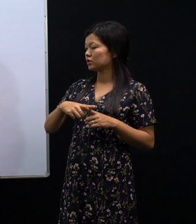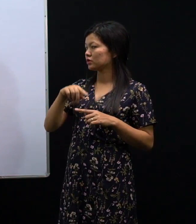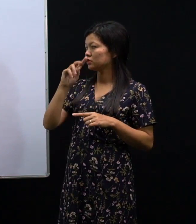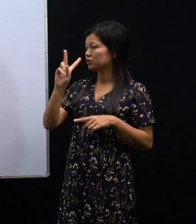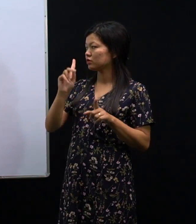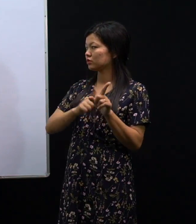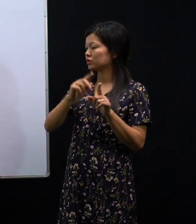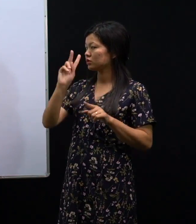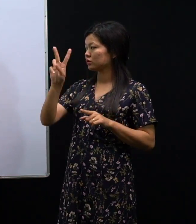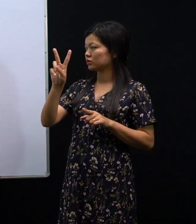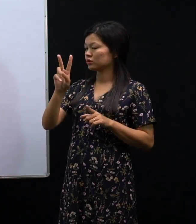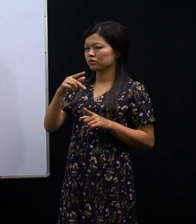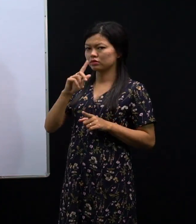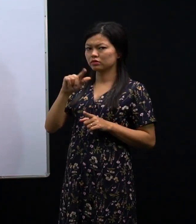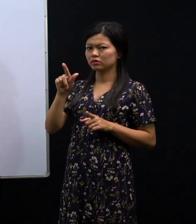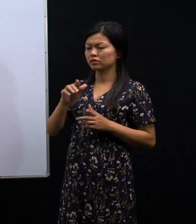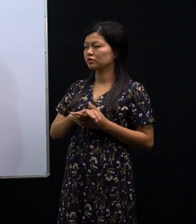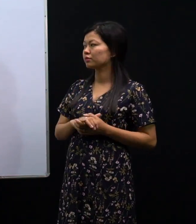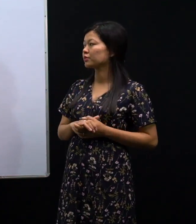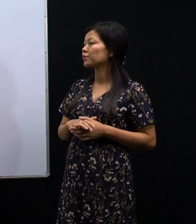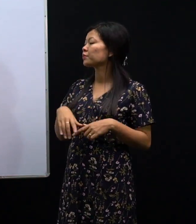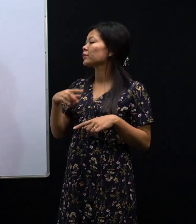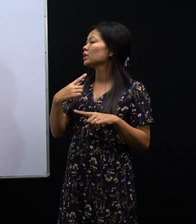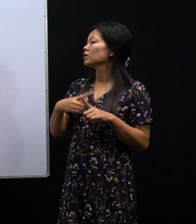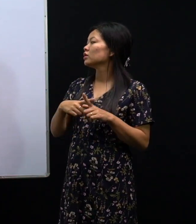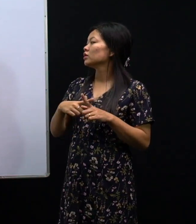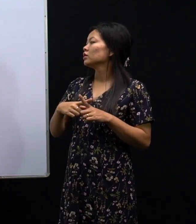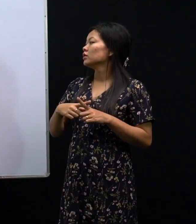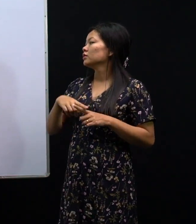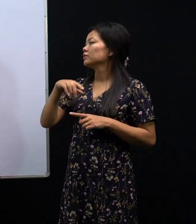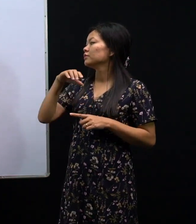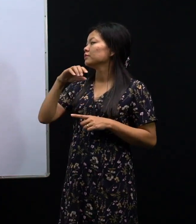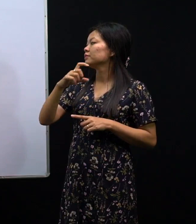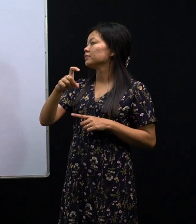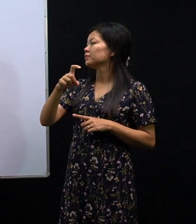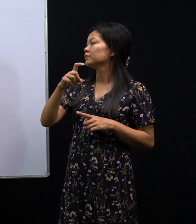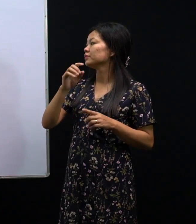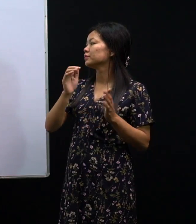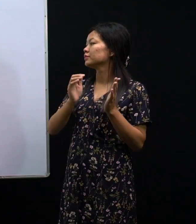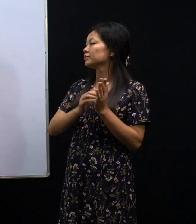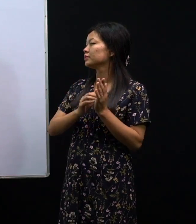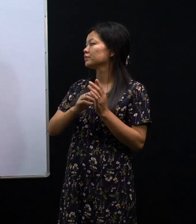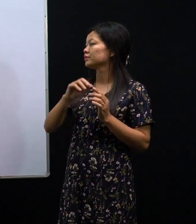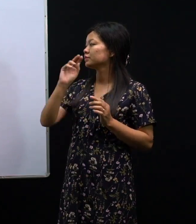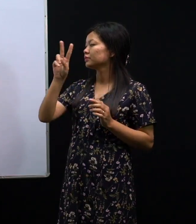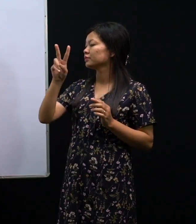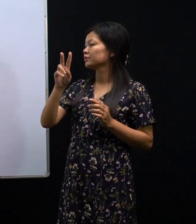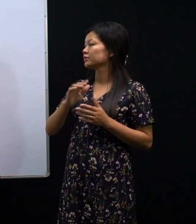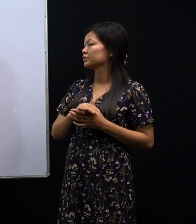whole square. Correct? Then plus 7z whole square,